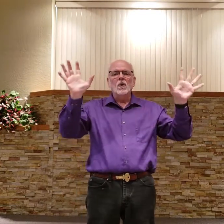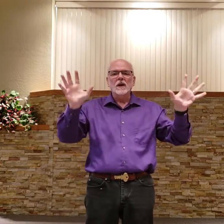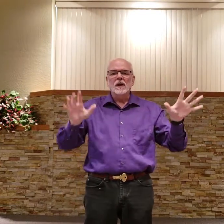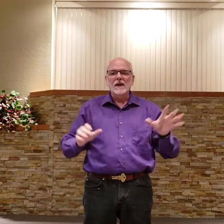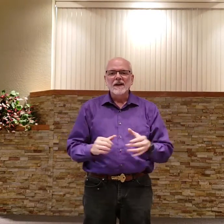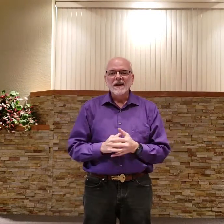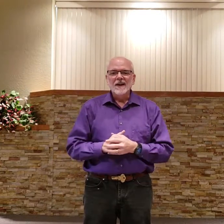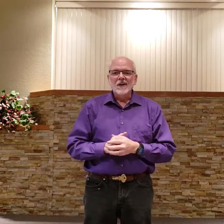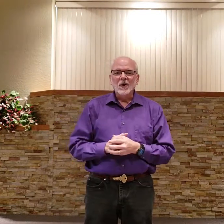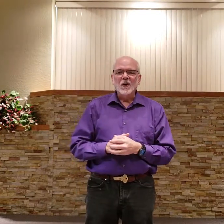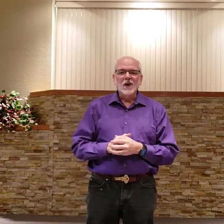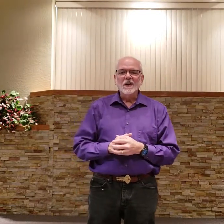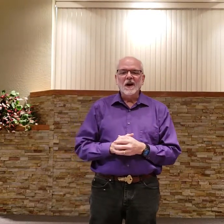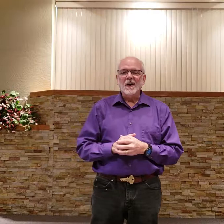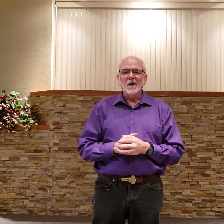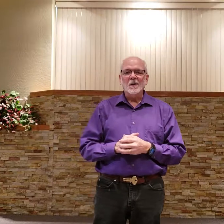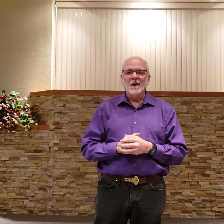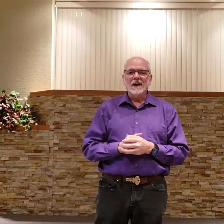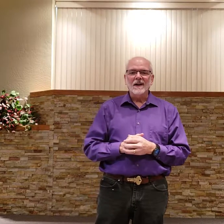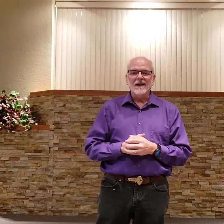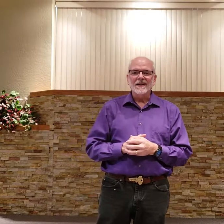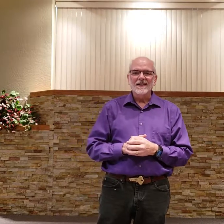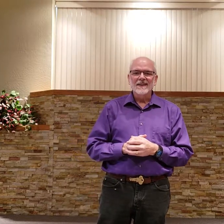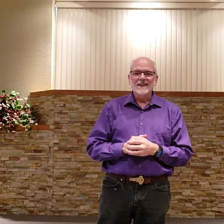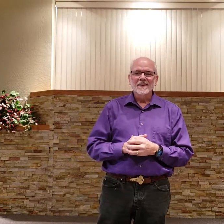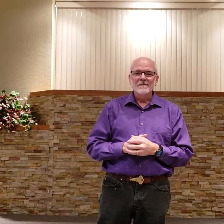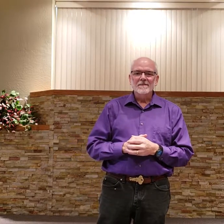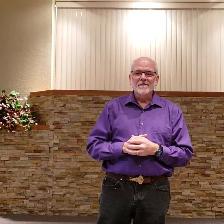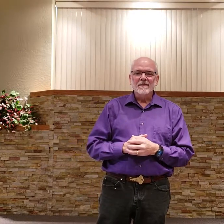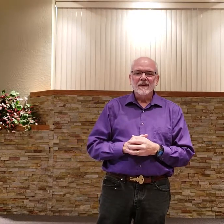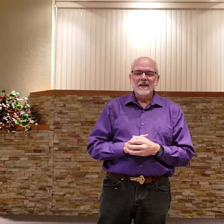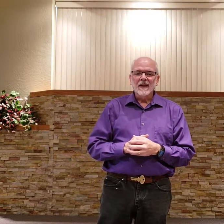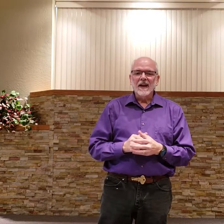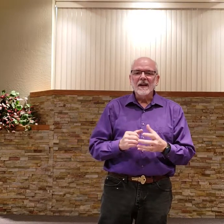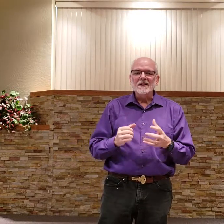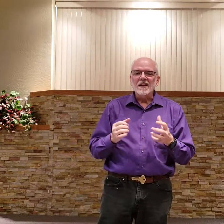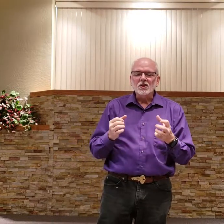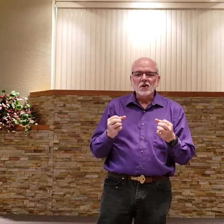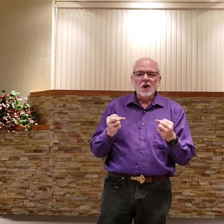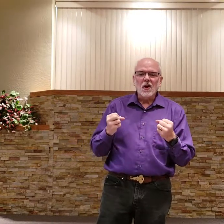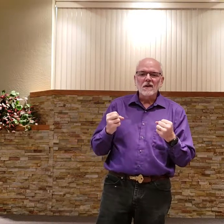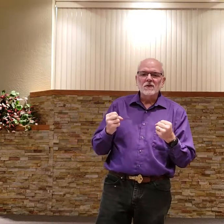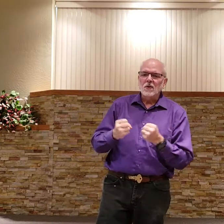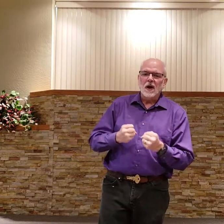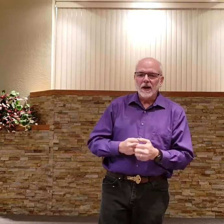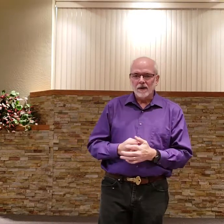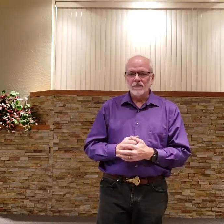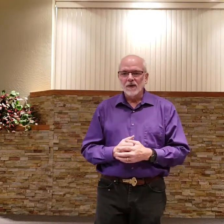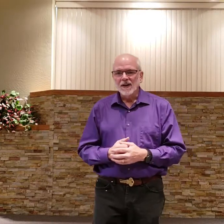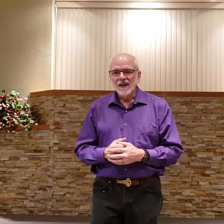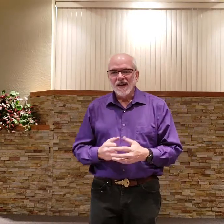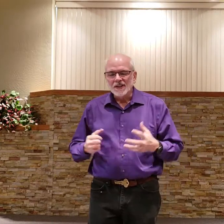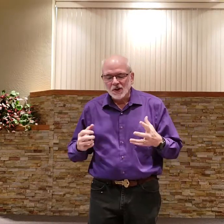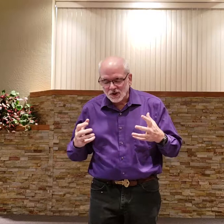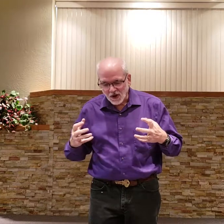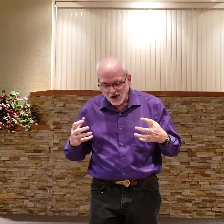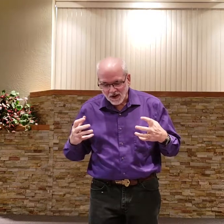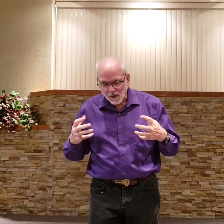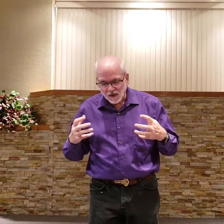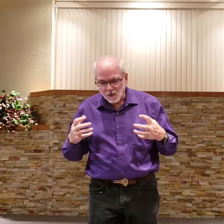holy, Lord God Almighty." And it's a song of triumph. It's a song that we can